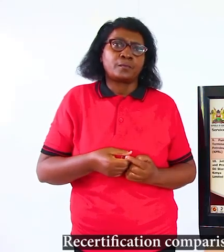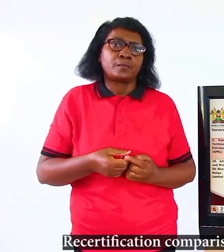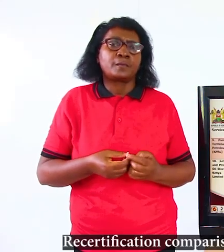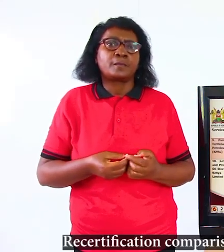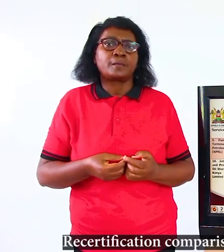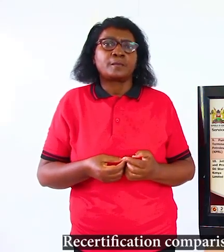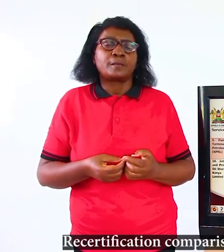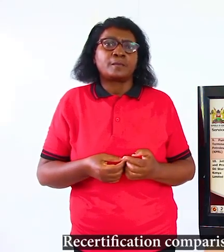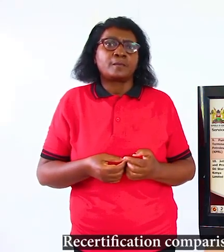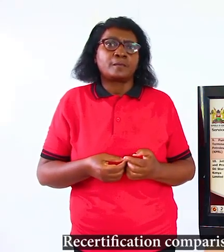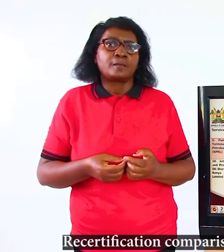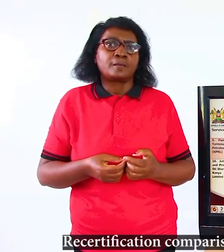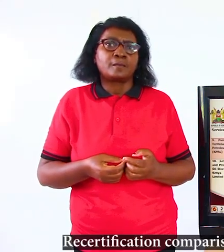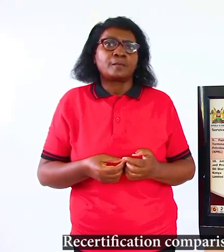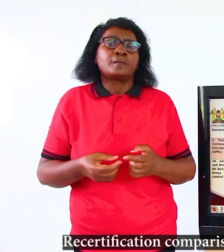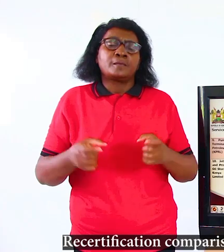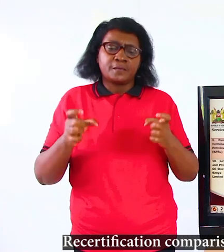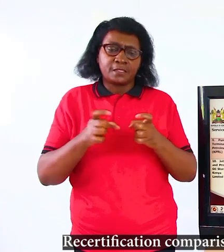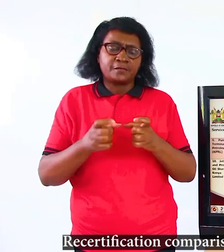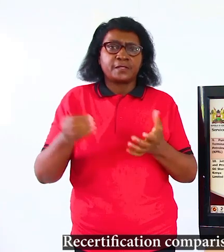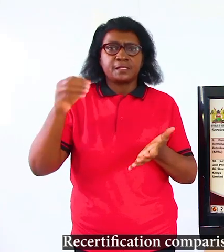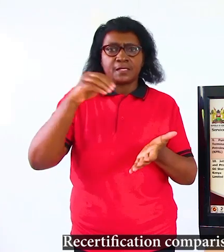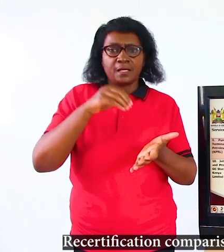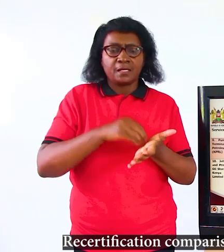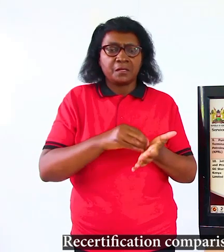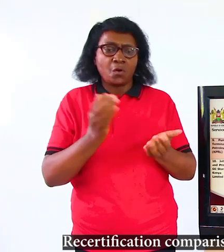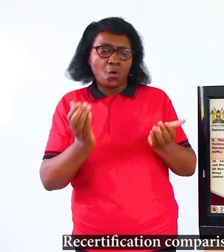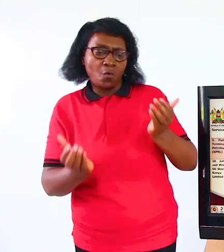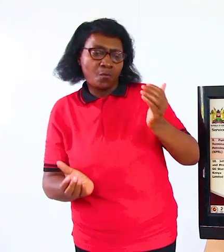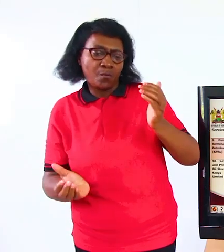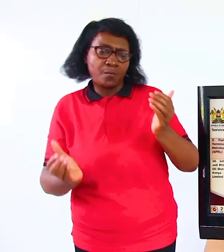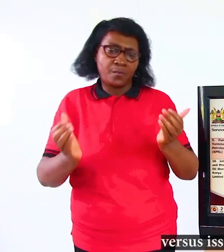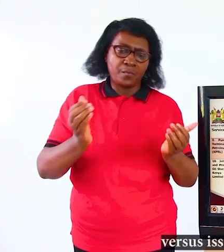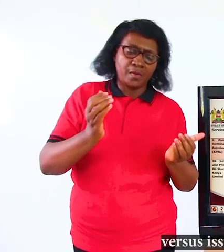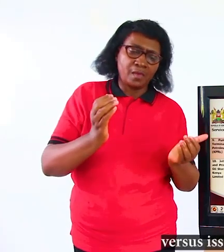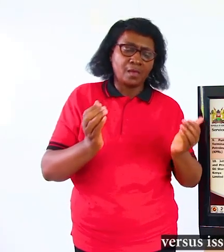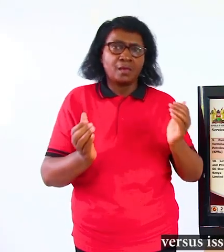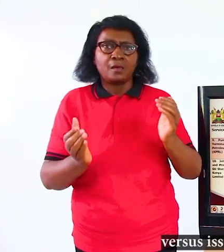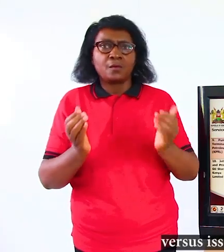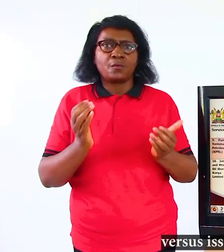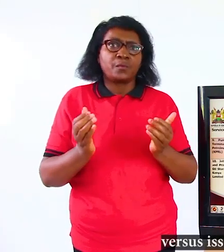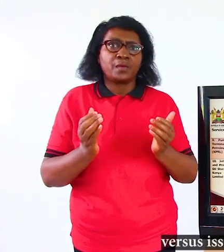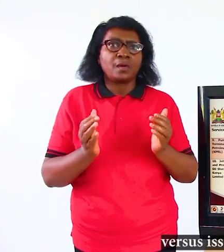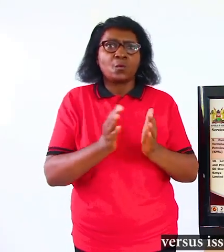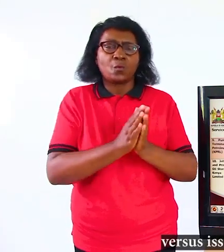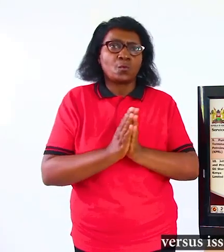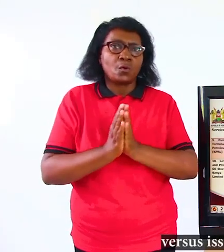Recertification comparison sheet for ship loaded versus issuing